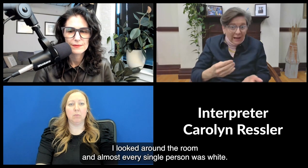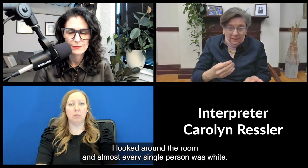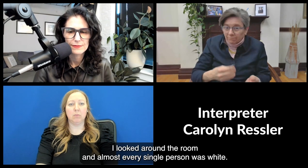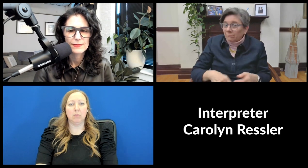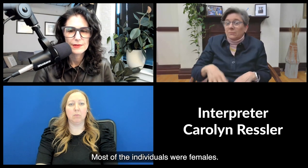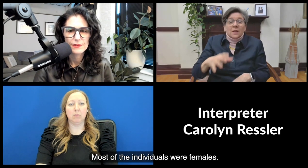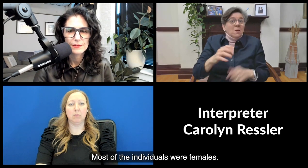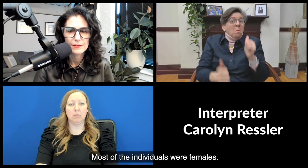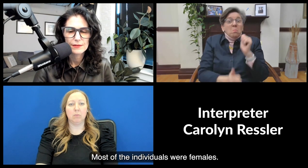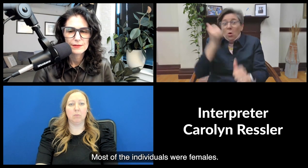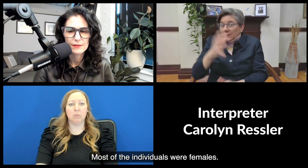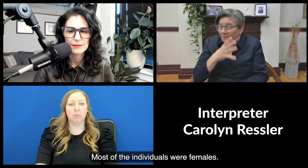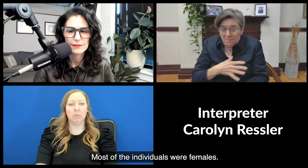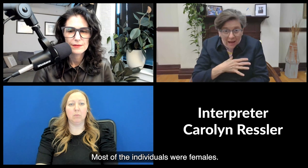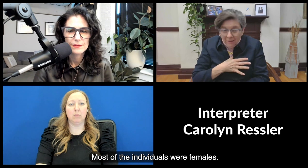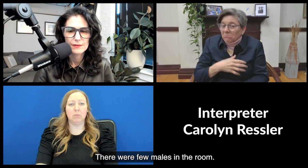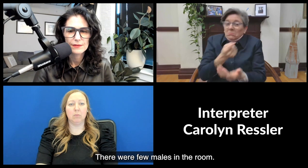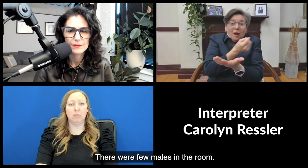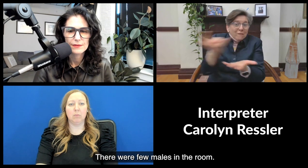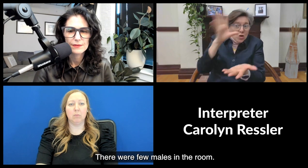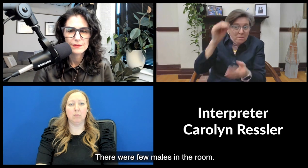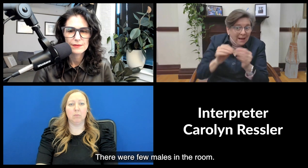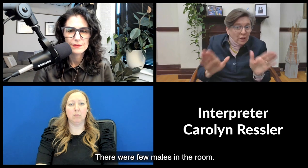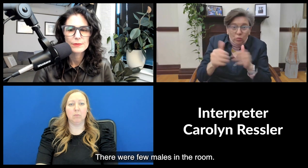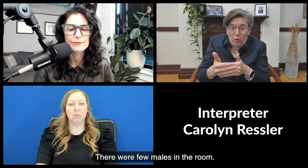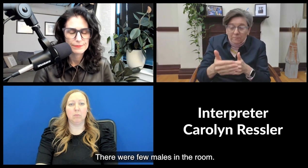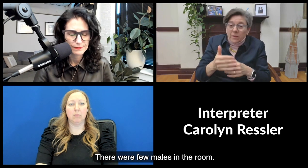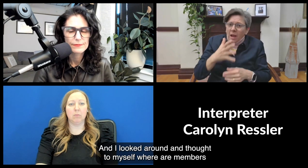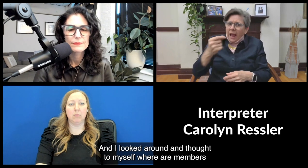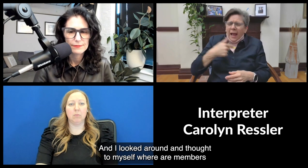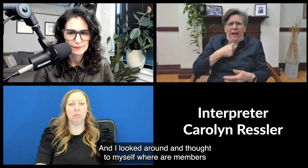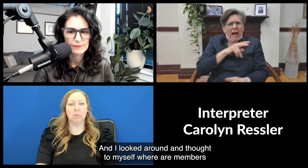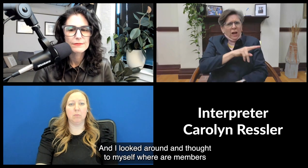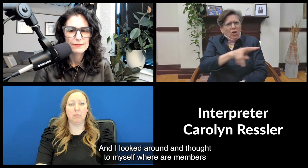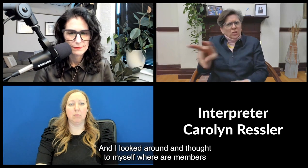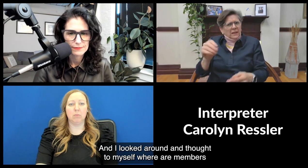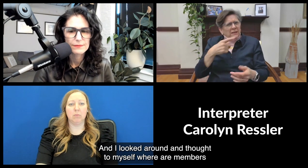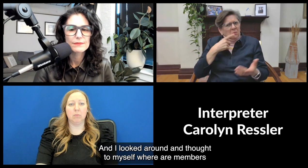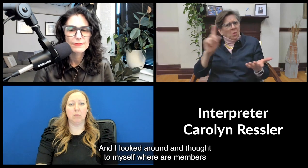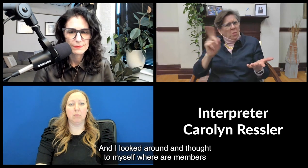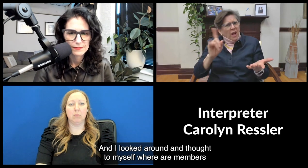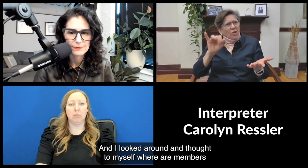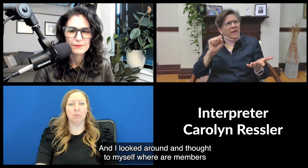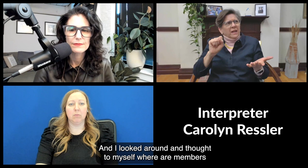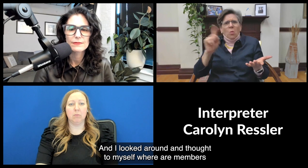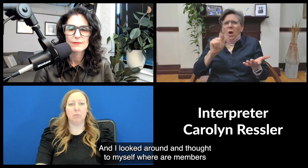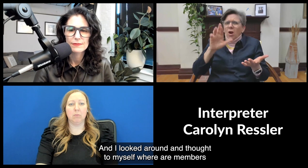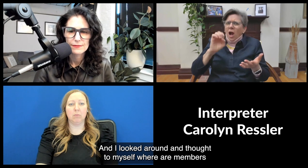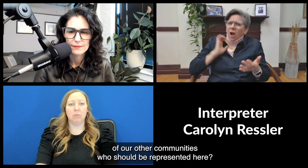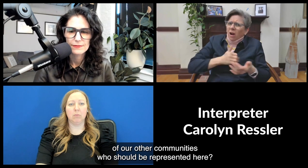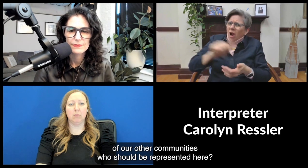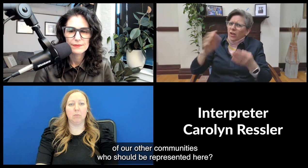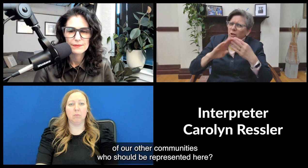the room and almost every single person was white. Most of the individuals were females. There were a few males in the room. And I looked around